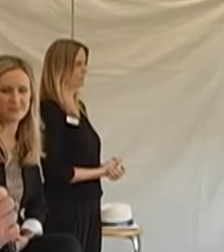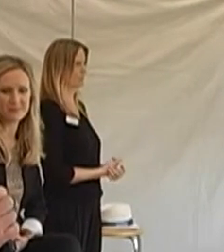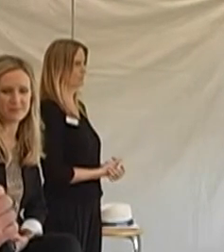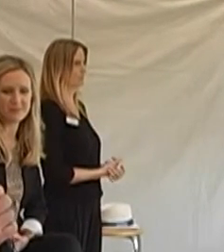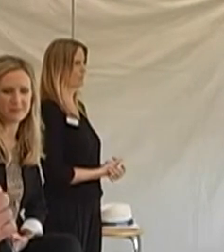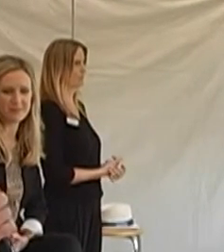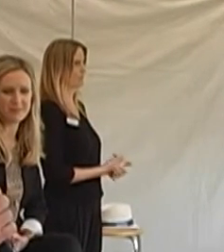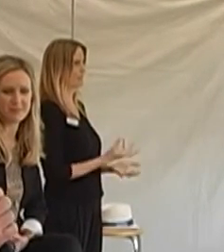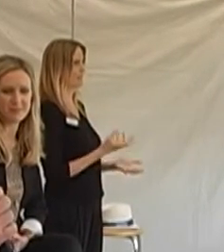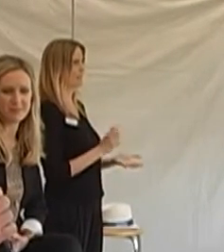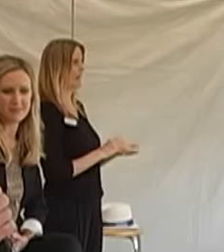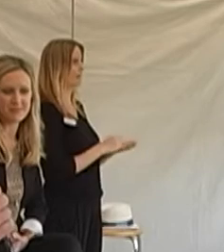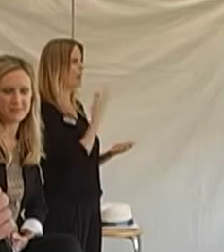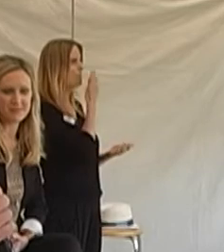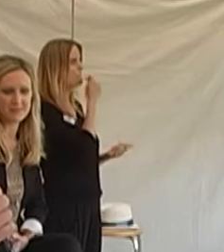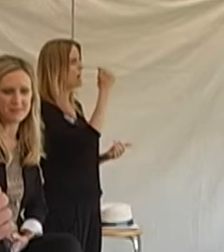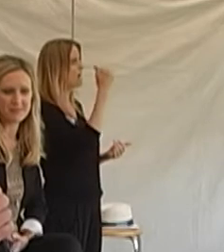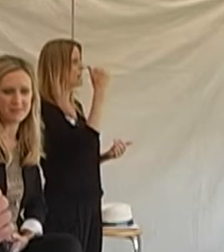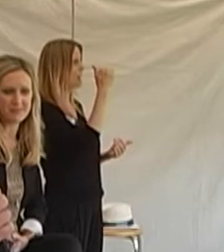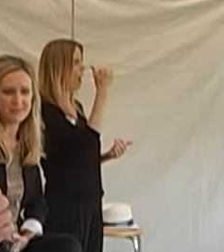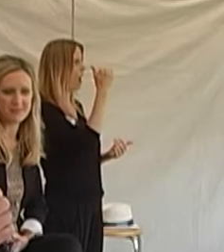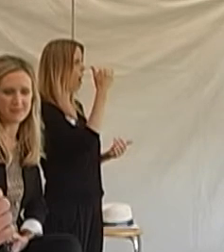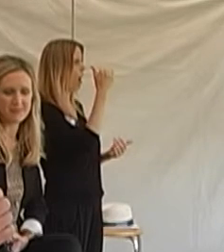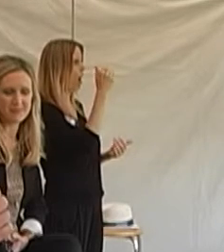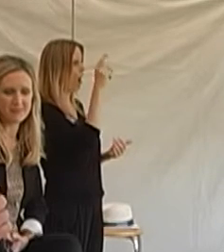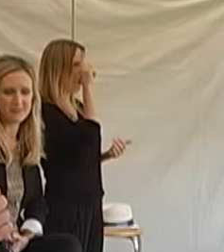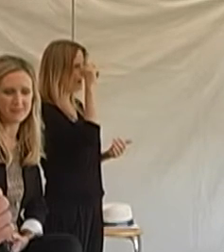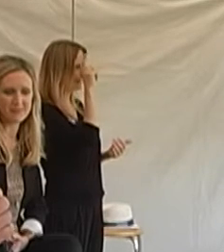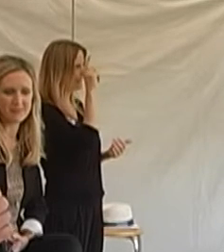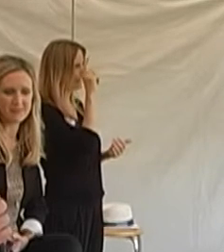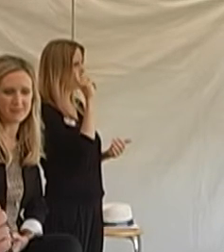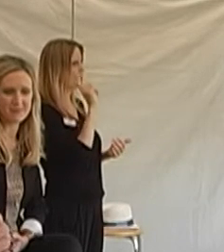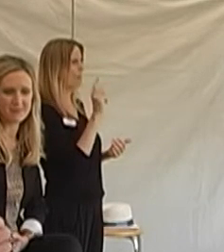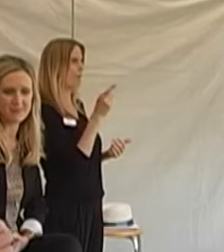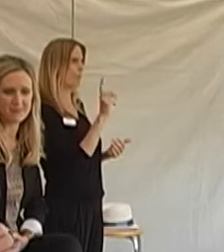What does it take to be a Nordic country? Well, I wrote a book